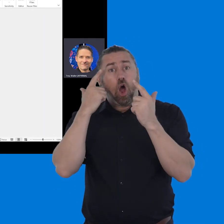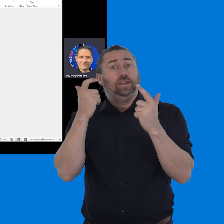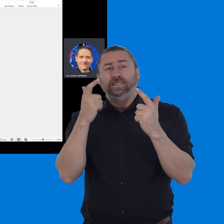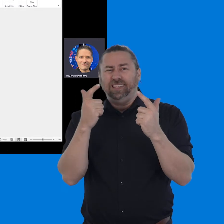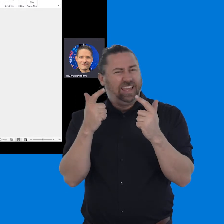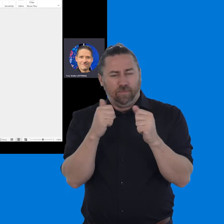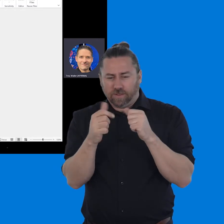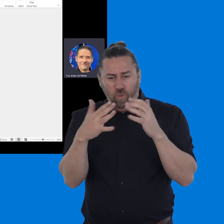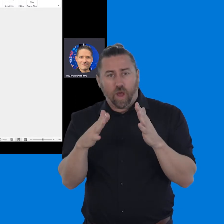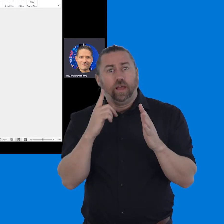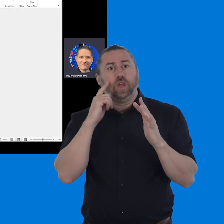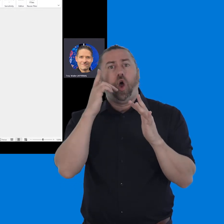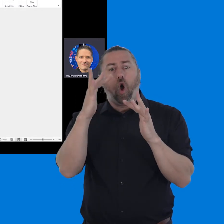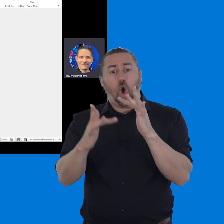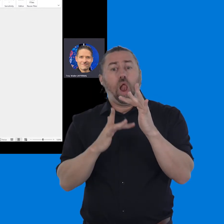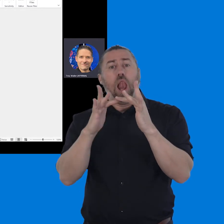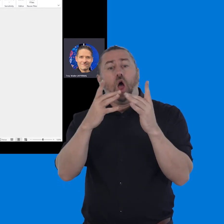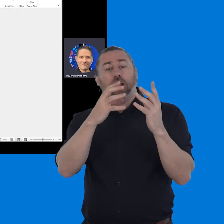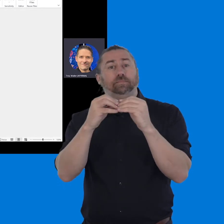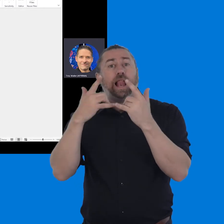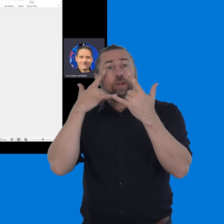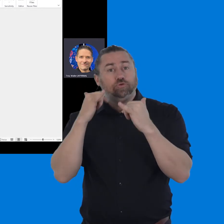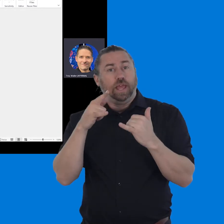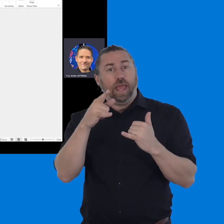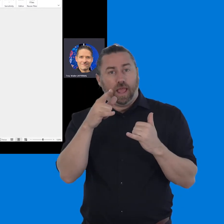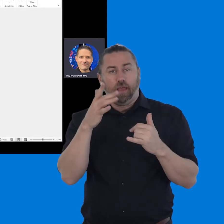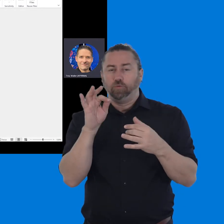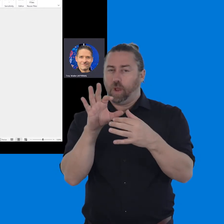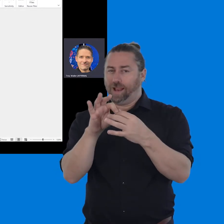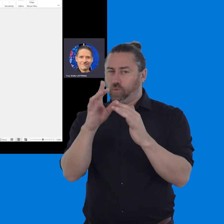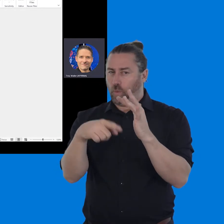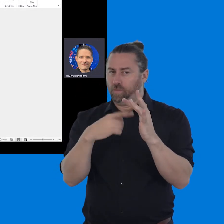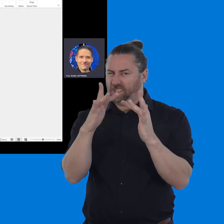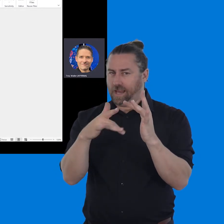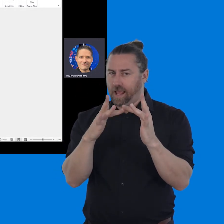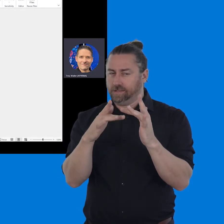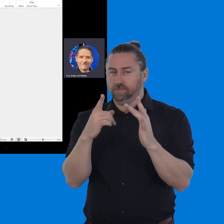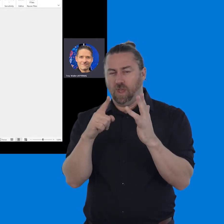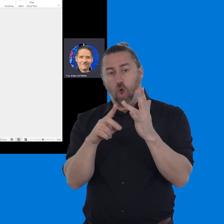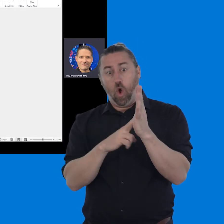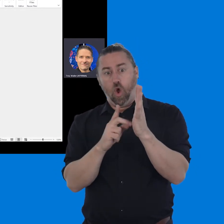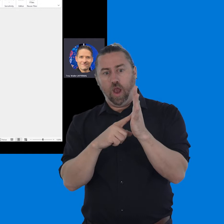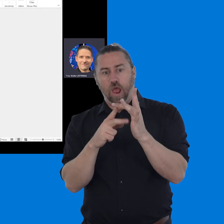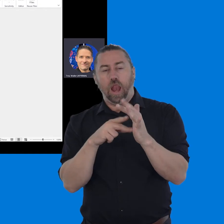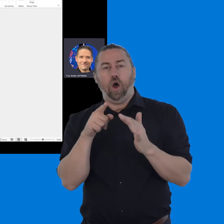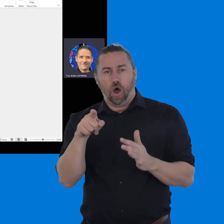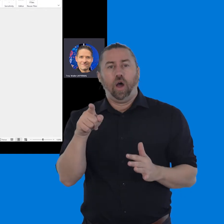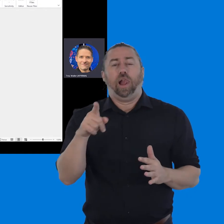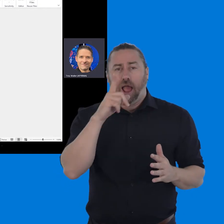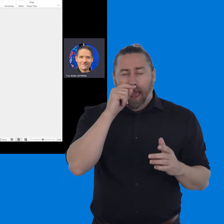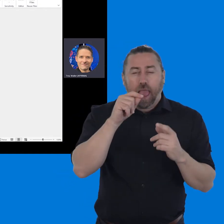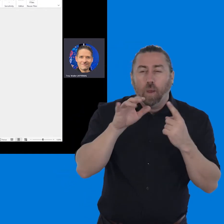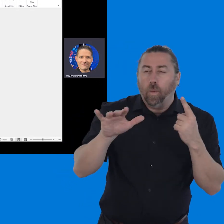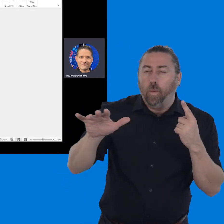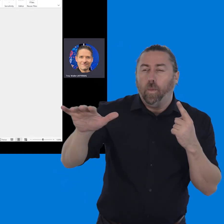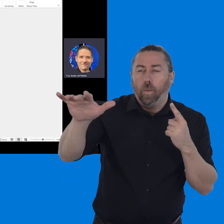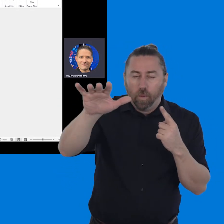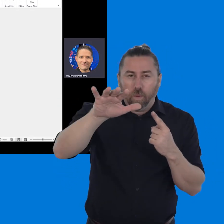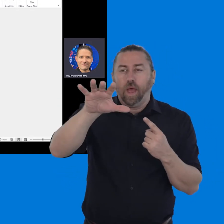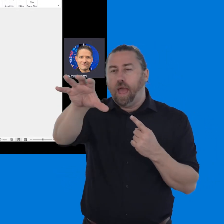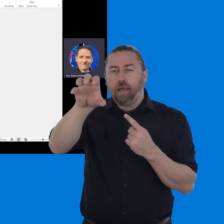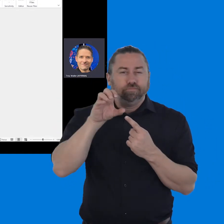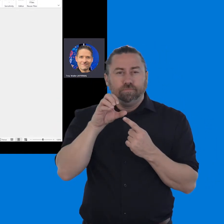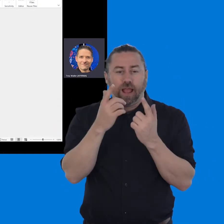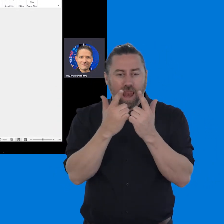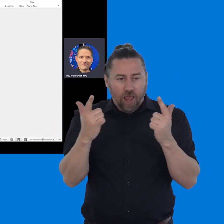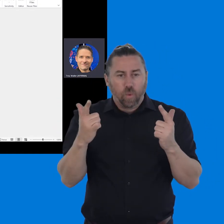We're leveraging an online spell check engine, which means you need to be connected to the internet, and that provides a larger language model and a